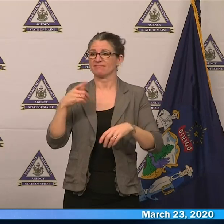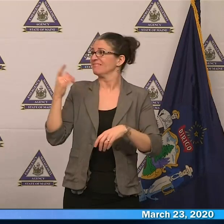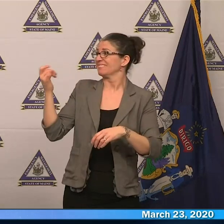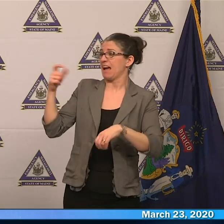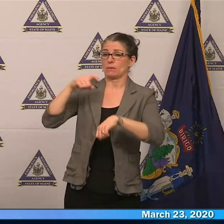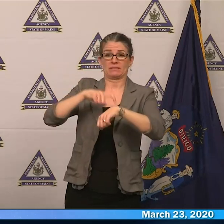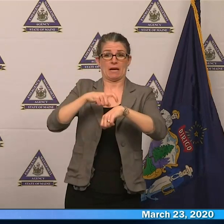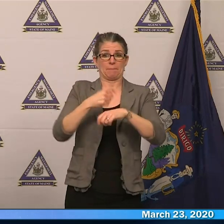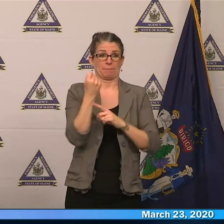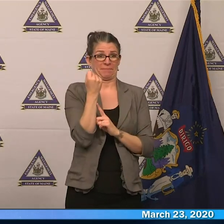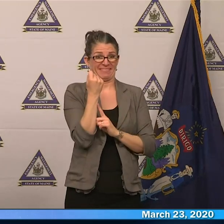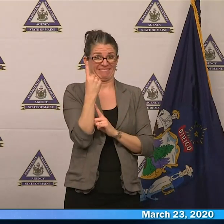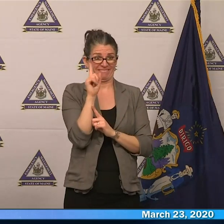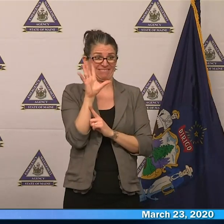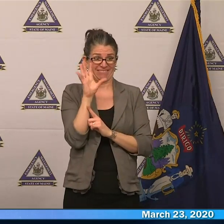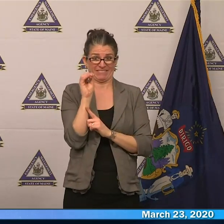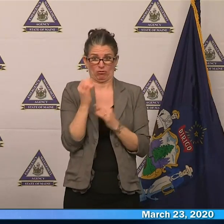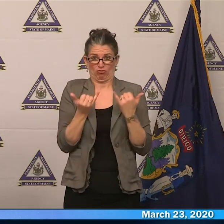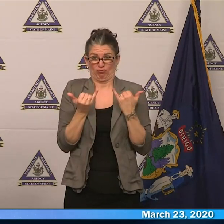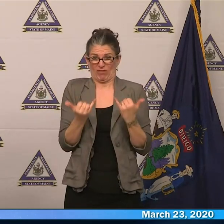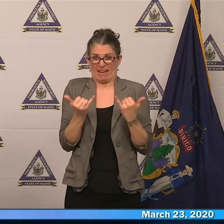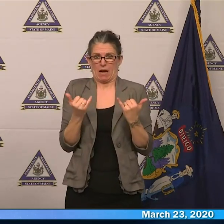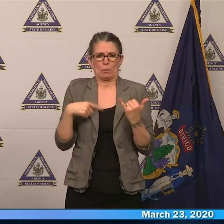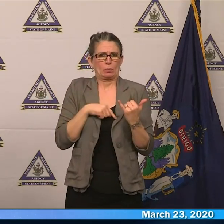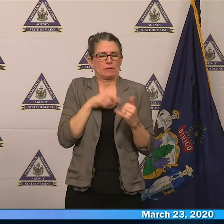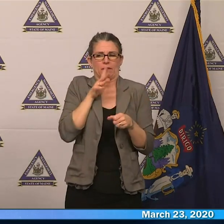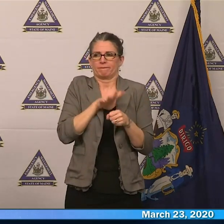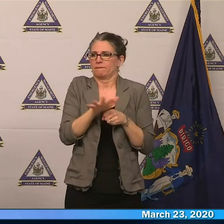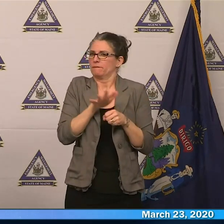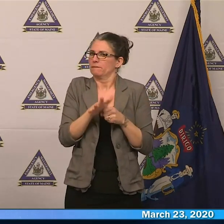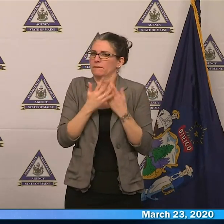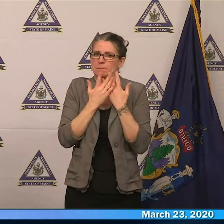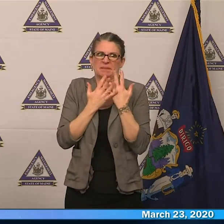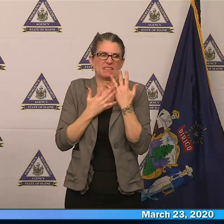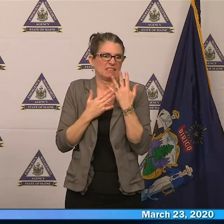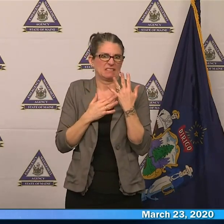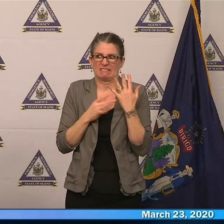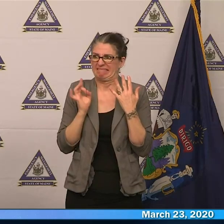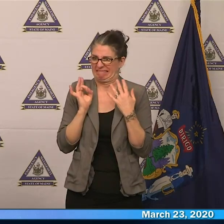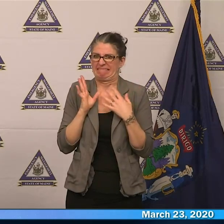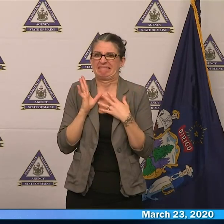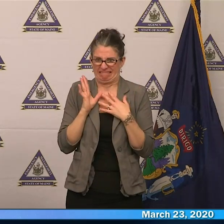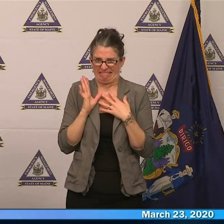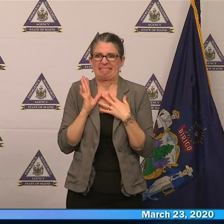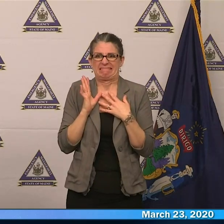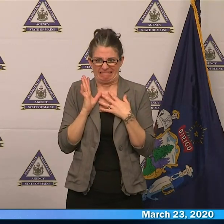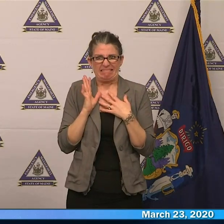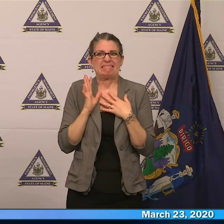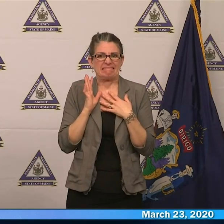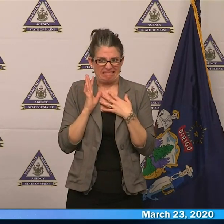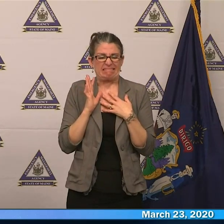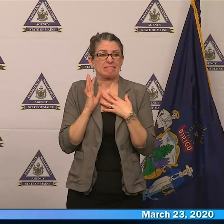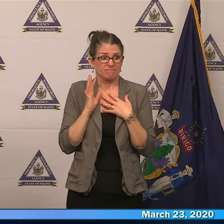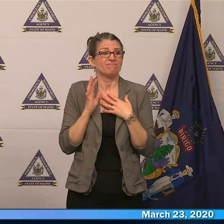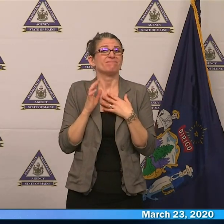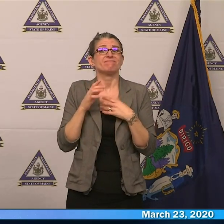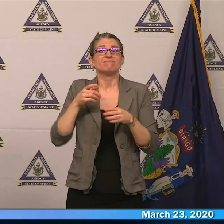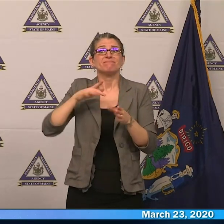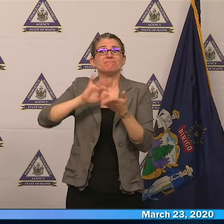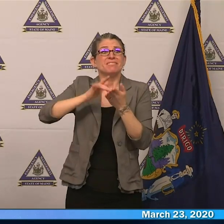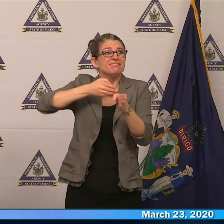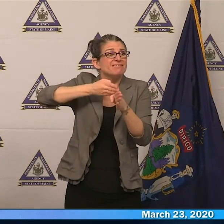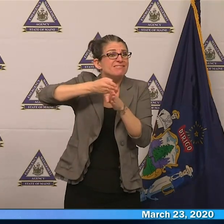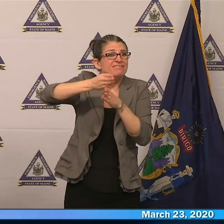Blood shortage is significant. Healthcare workers, physicians, physicians' assistants who are caring for critically